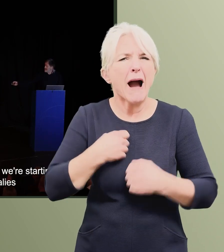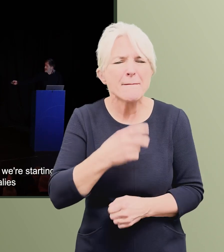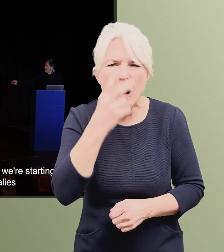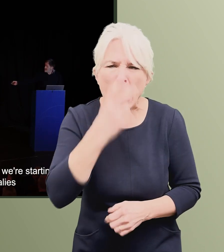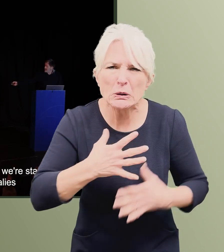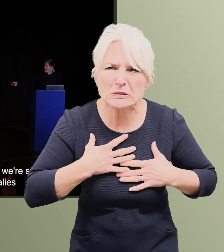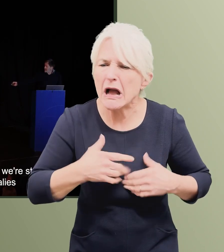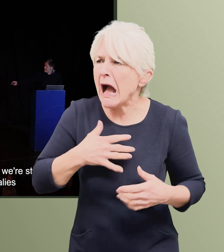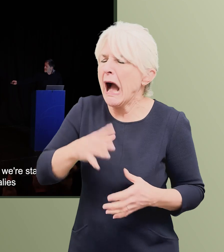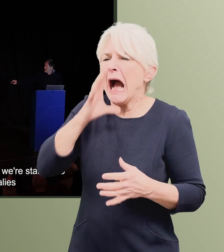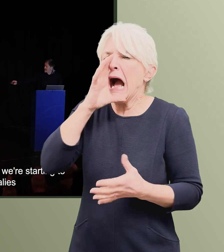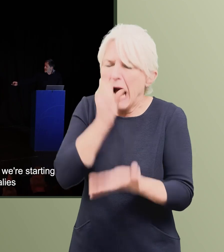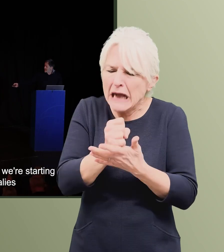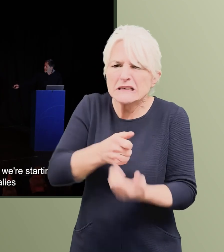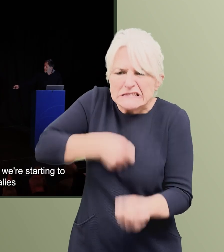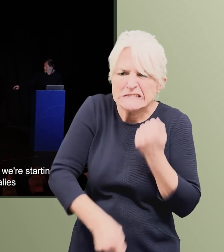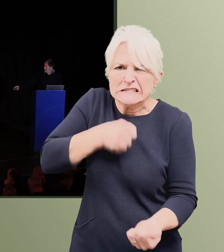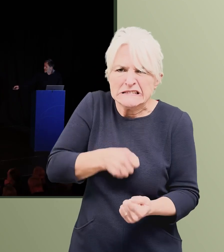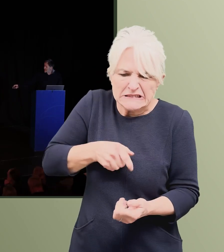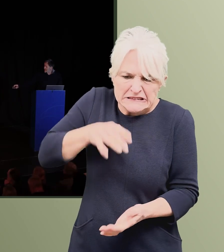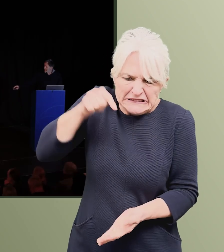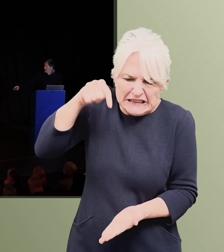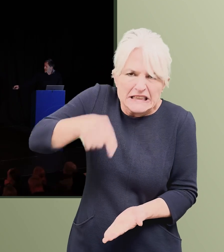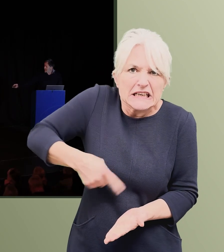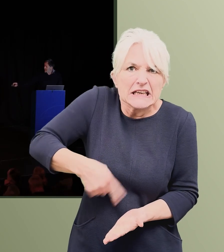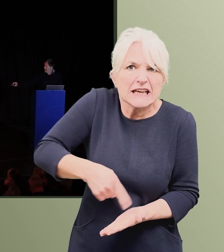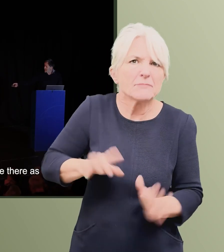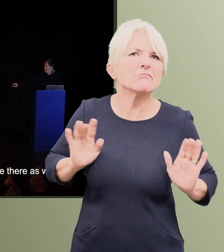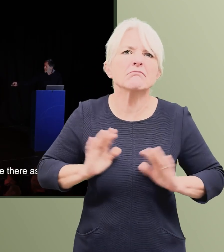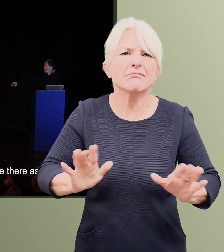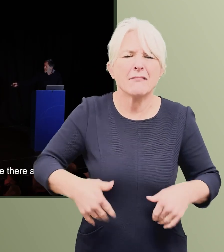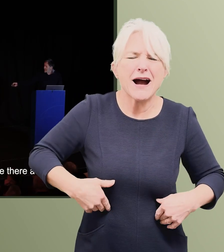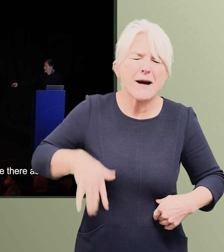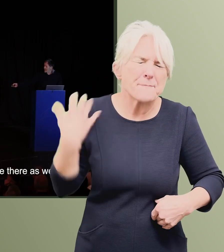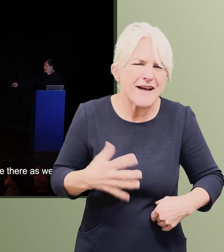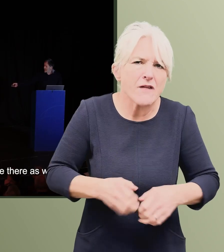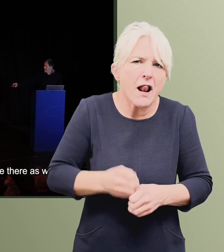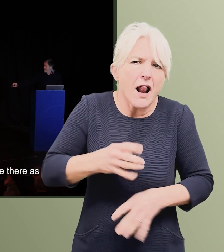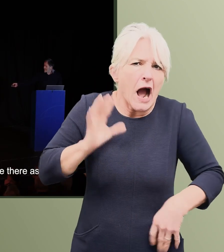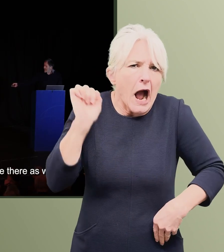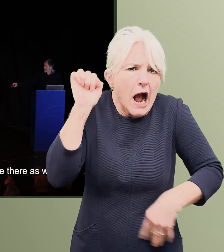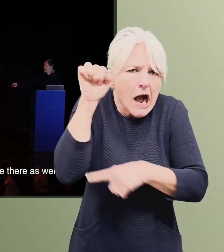But as you can see there, we're starting to pick up some really interesting anomalies from the initial